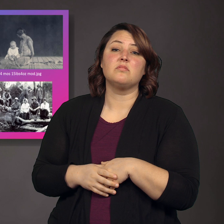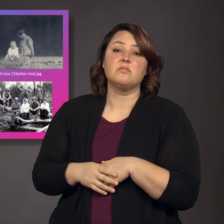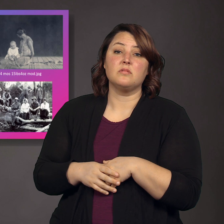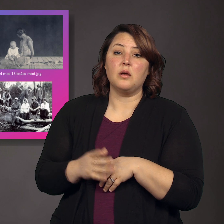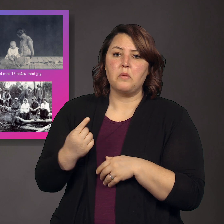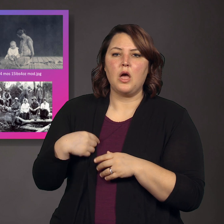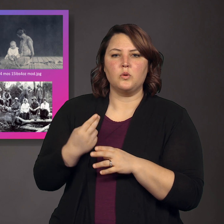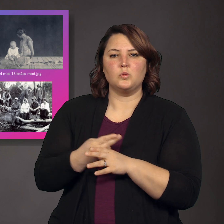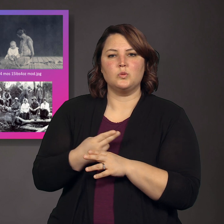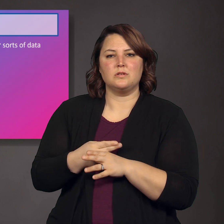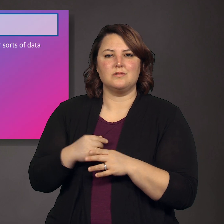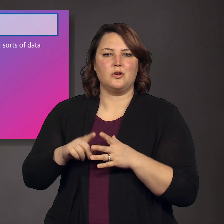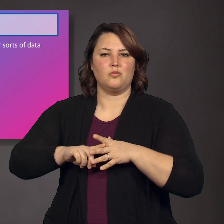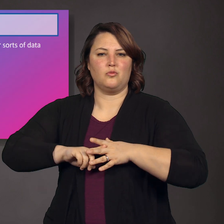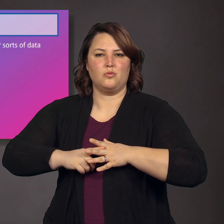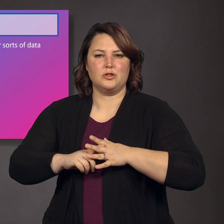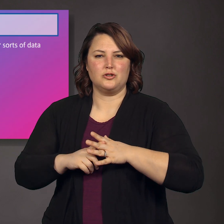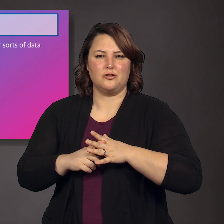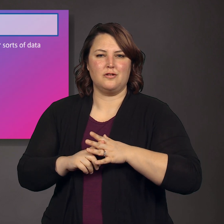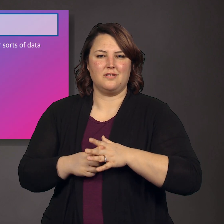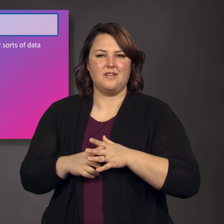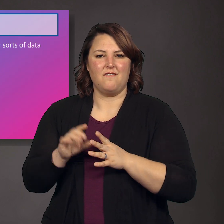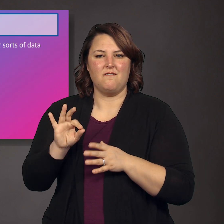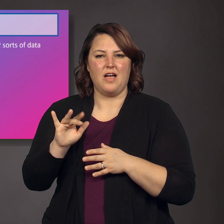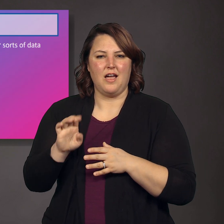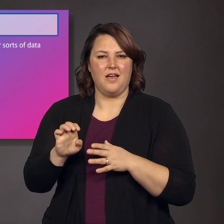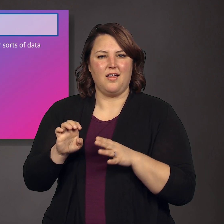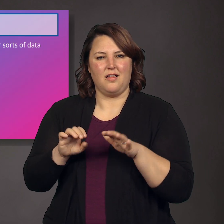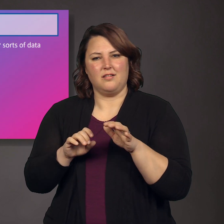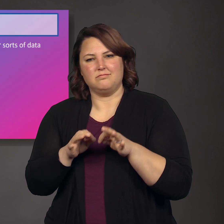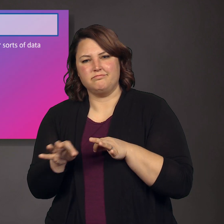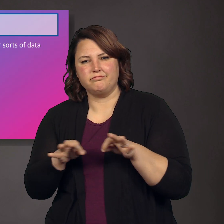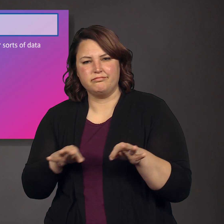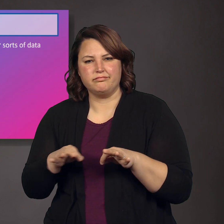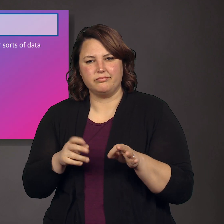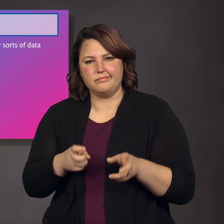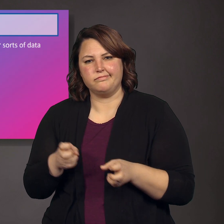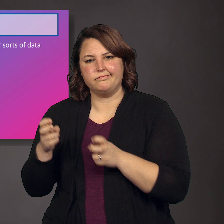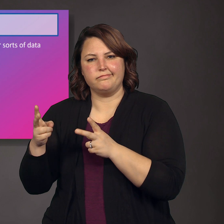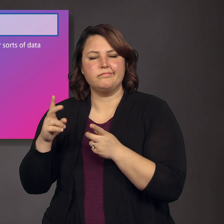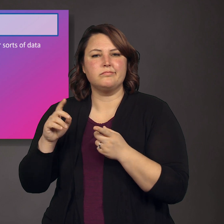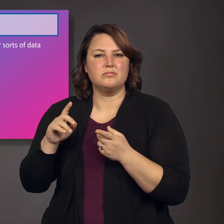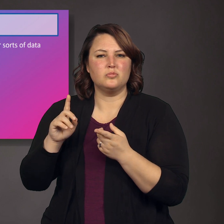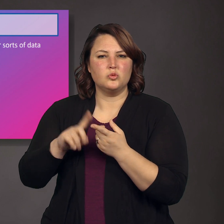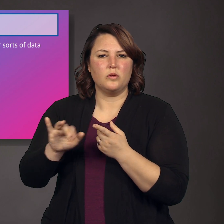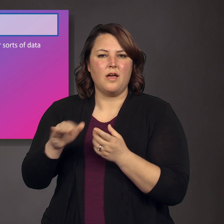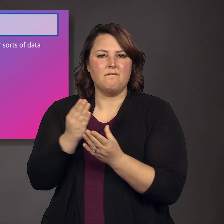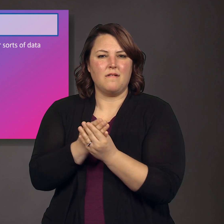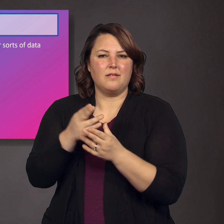photo captions as file names. So I mentioned that there are ways to get that